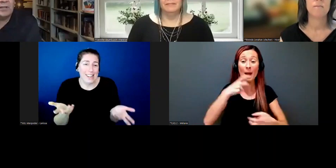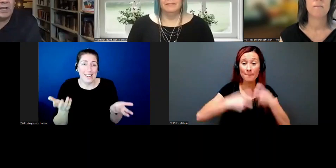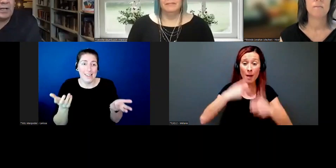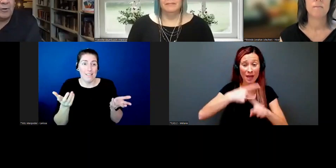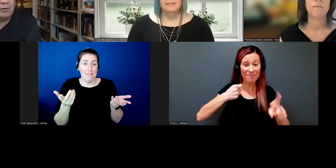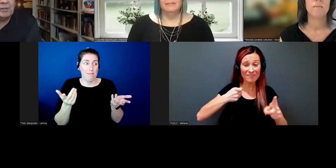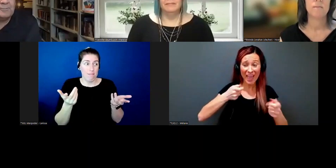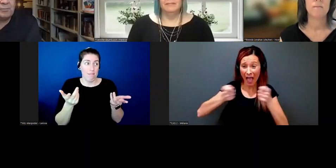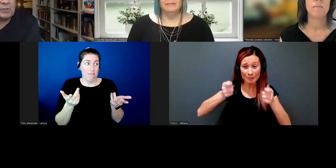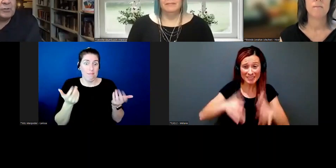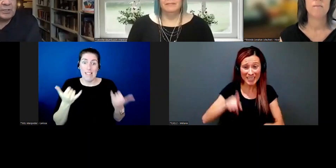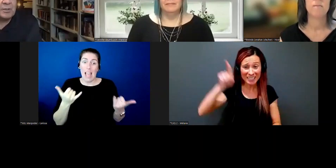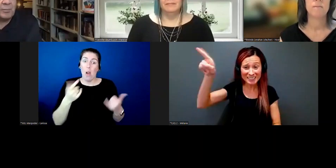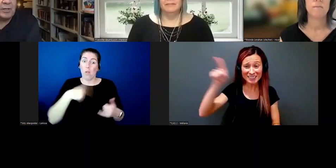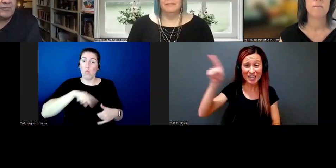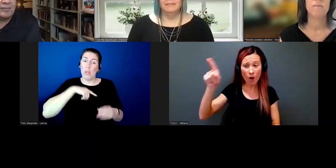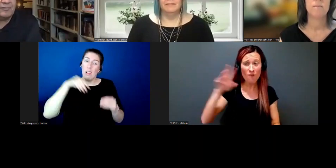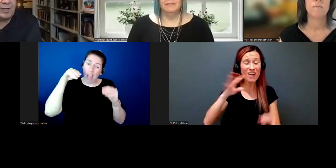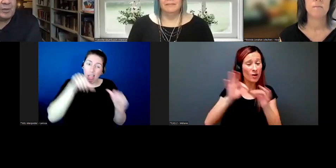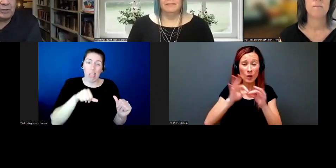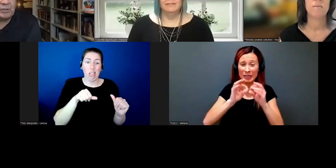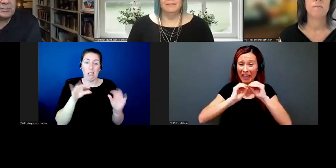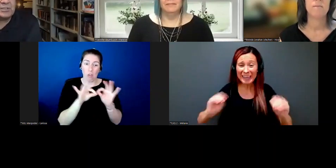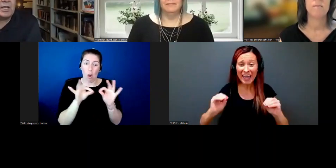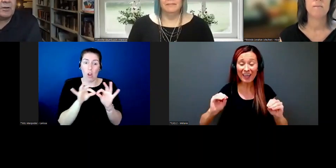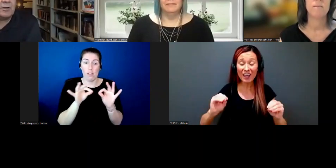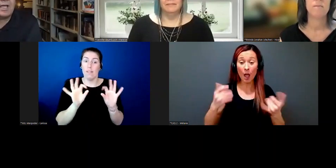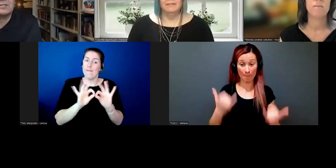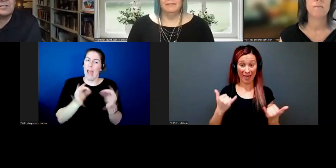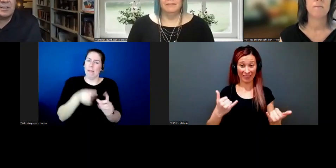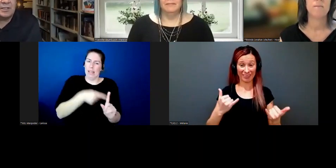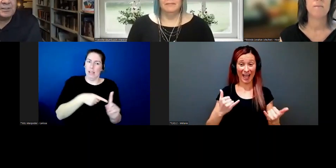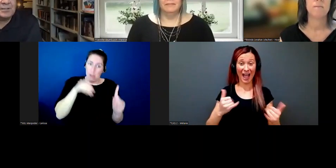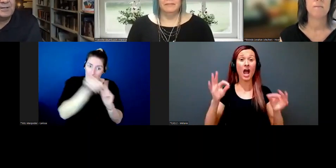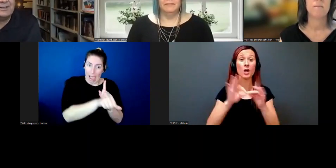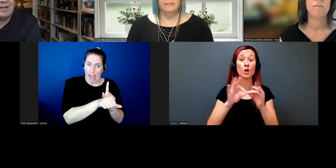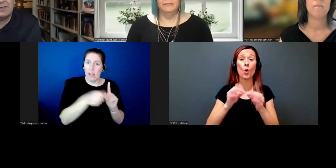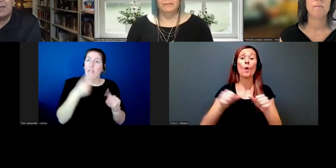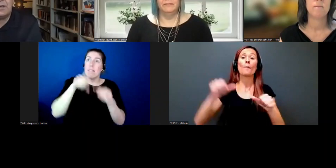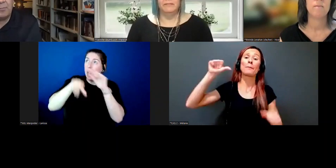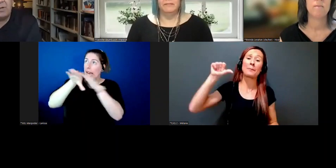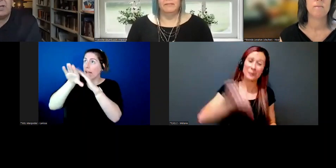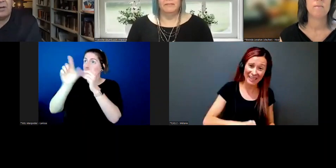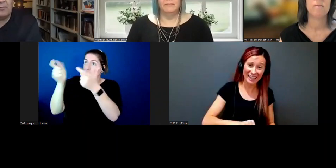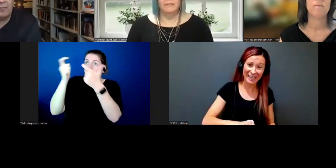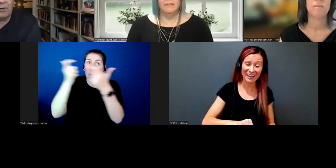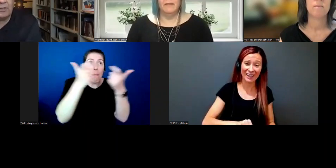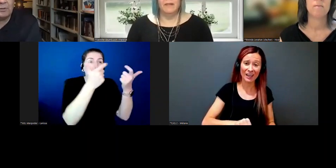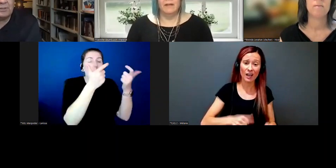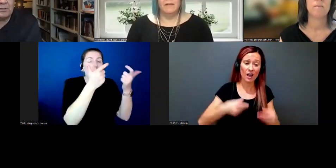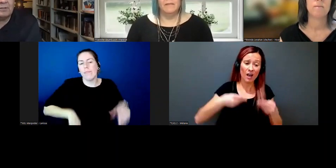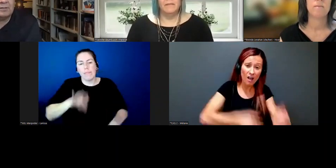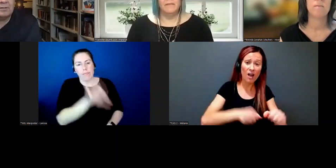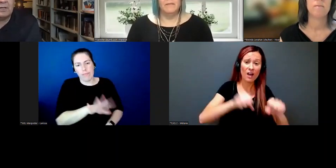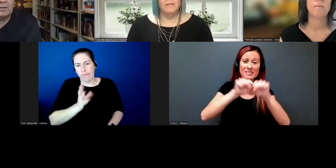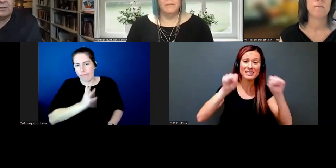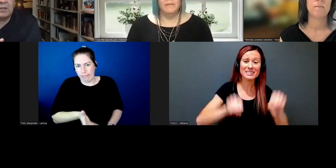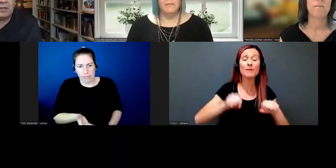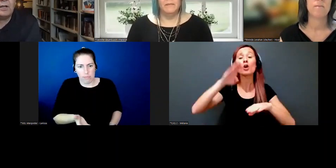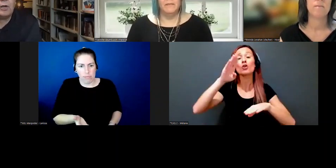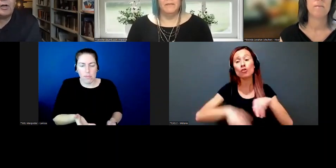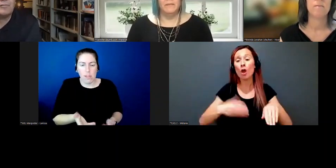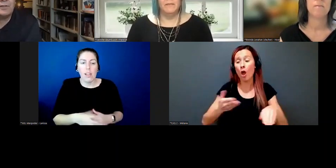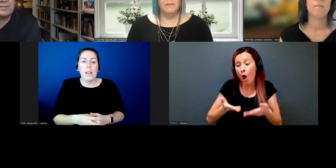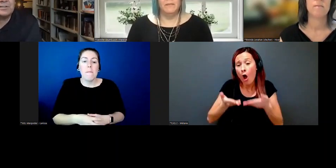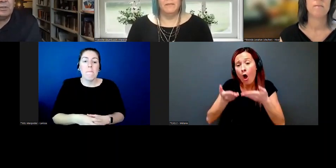money now, usually the money of the family, because they cannot access things and they end up paying out of pocket. But there are a